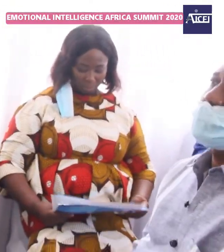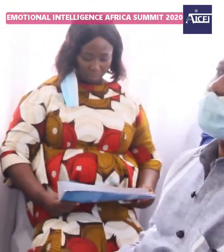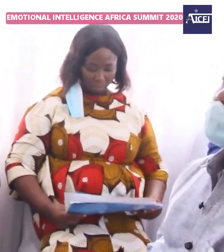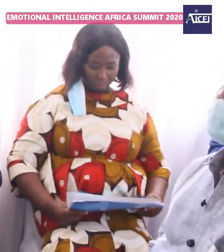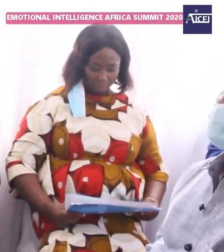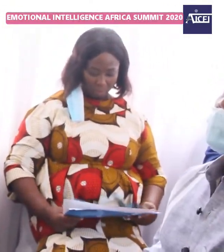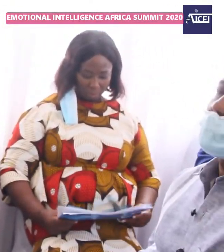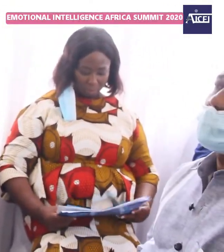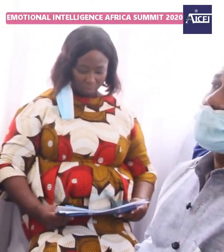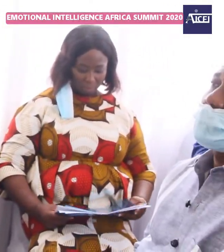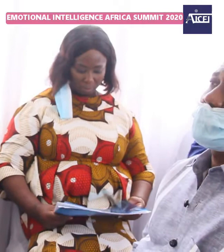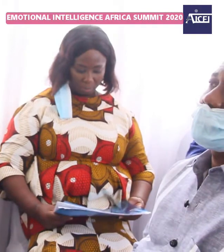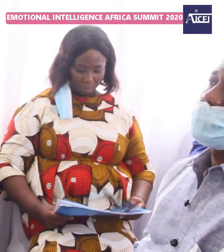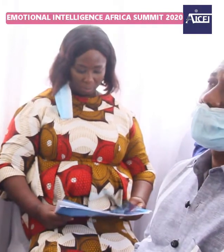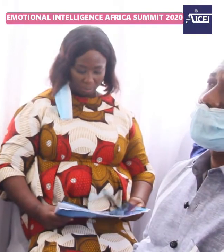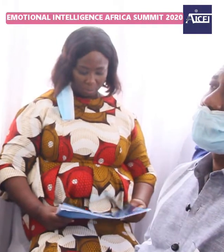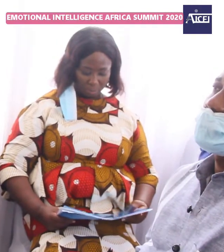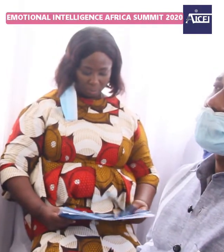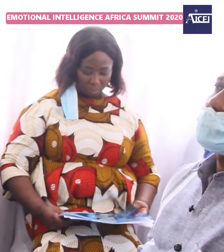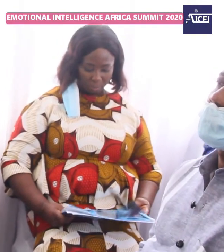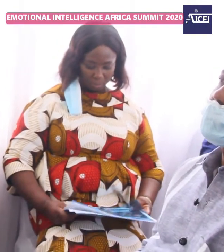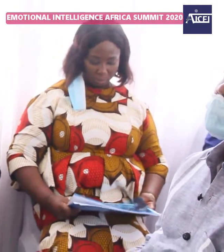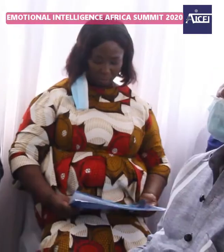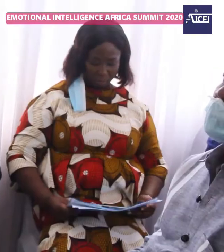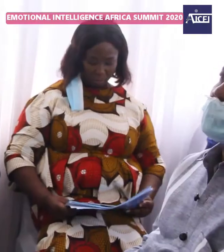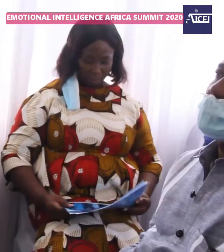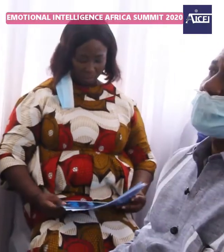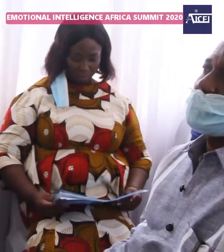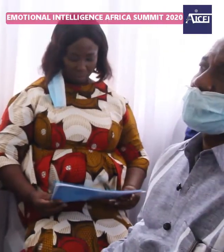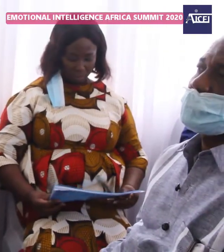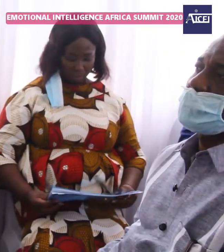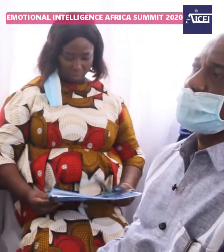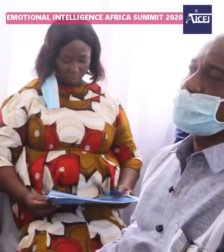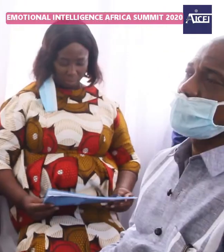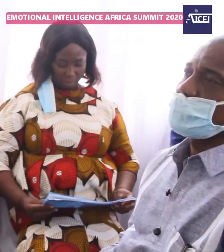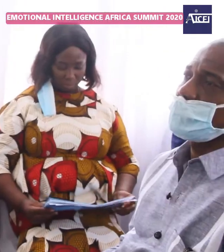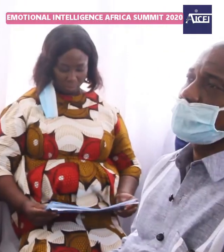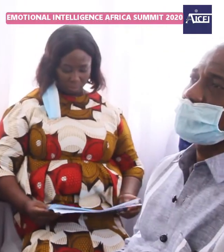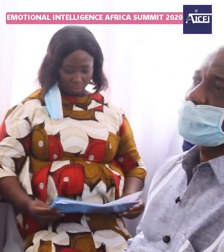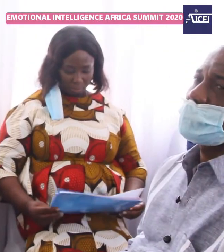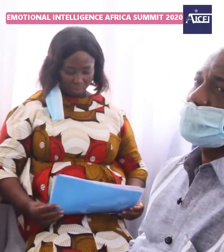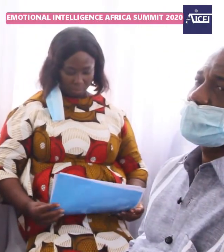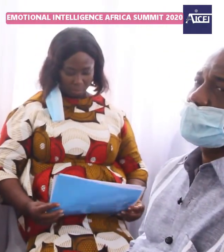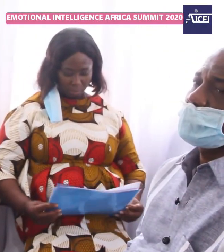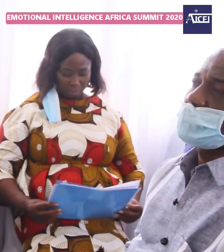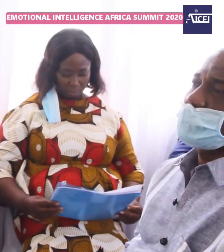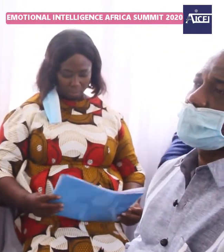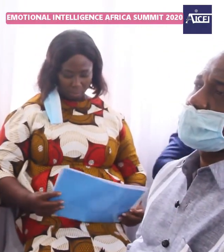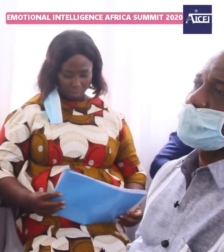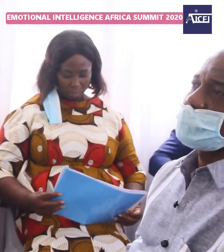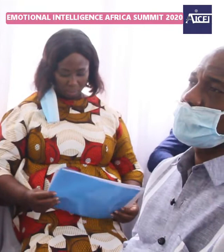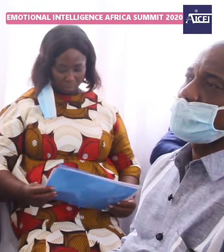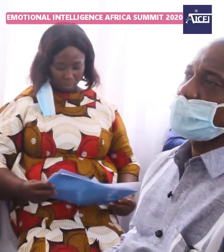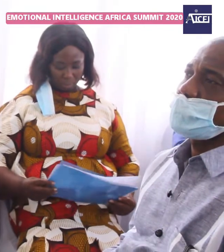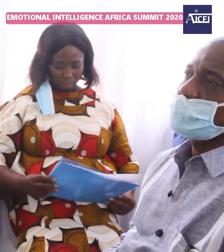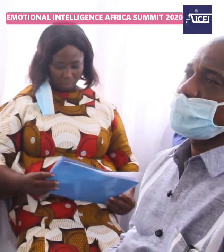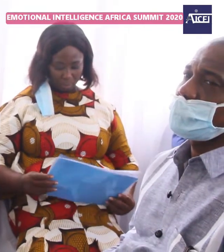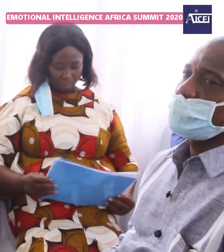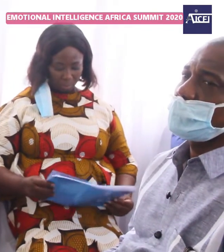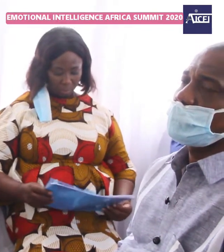appreciate it as a timely capsule. what future generation are we